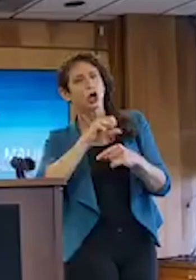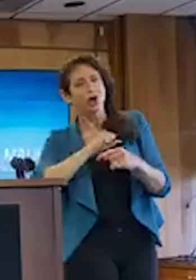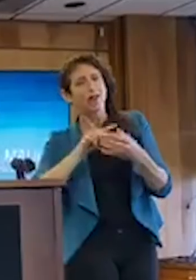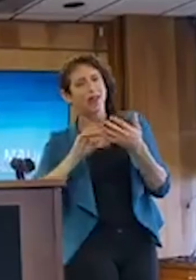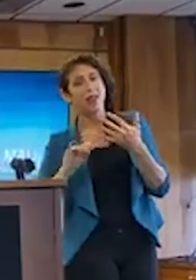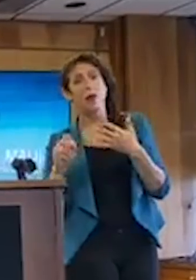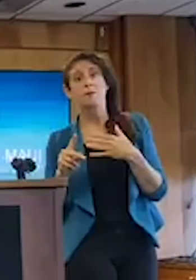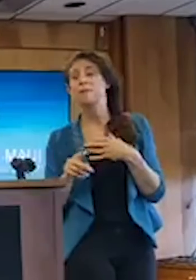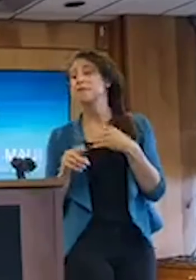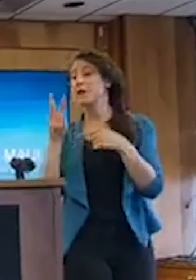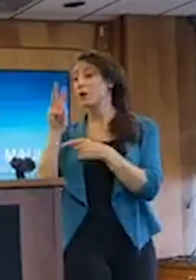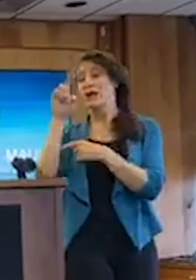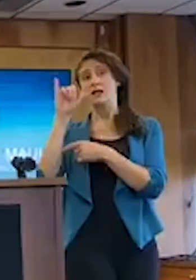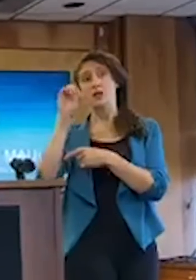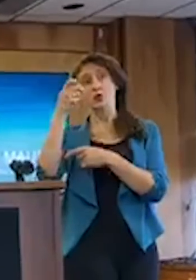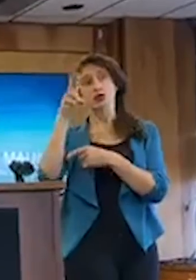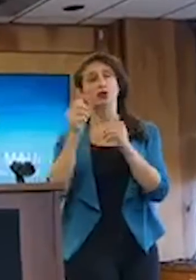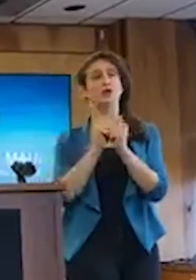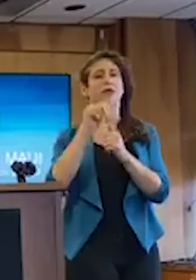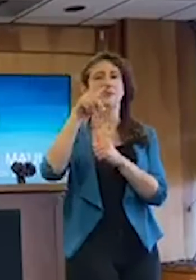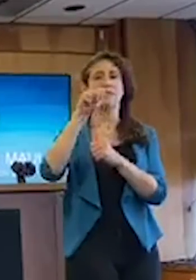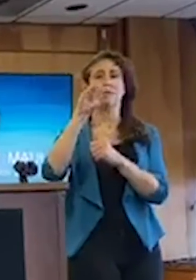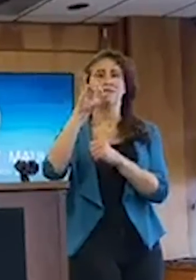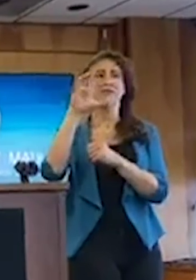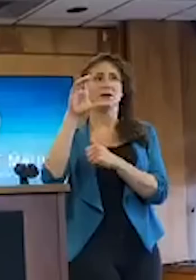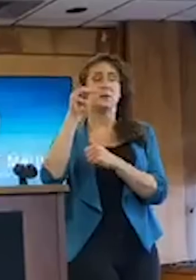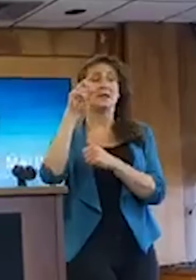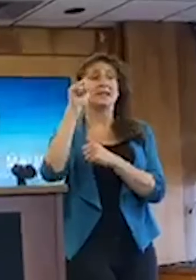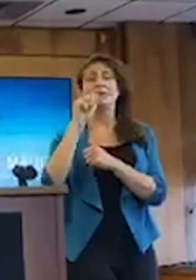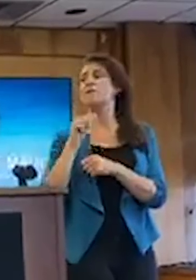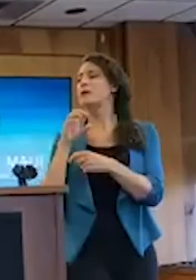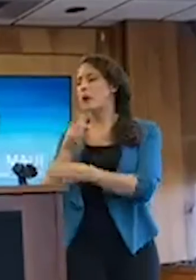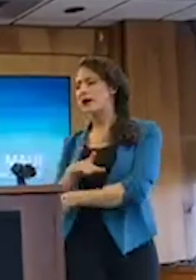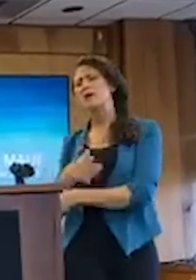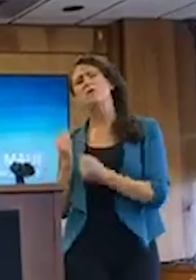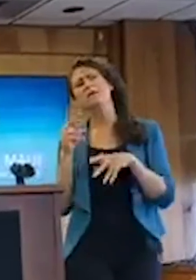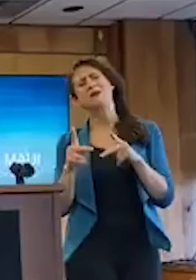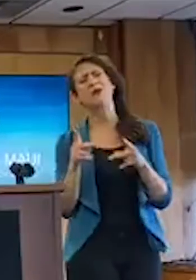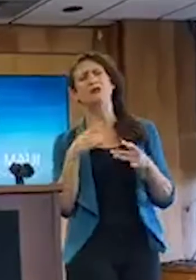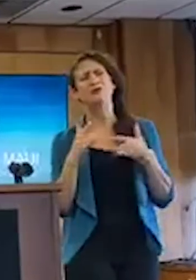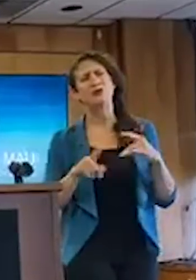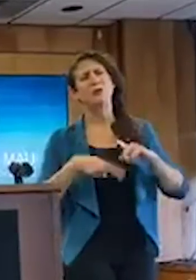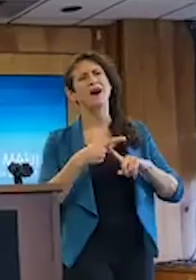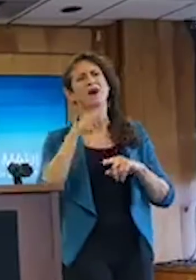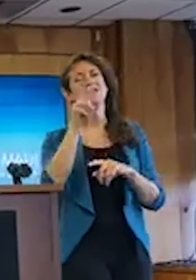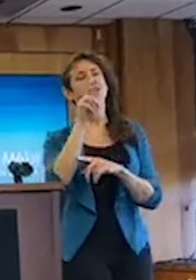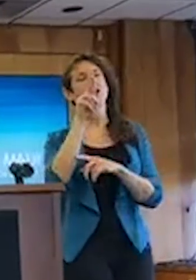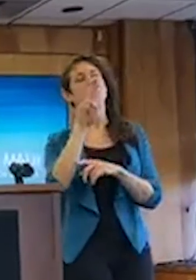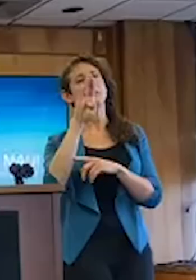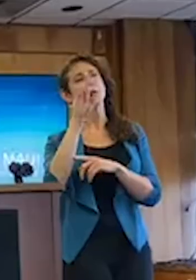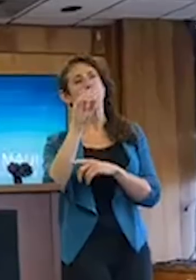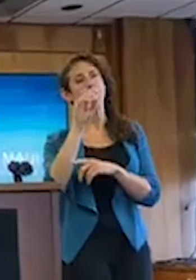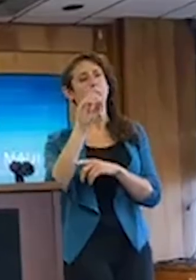Yes, there's been some concern expressed by people in the public about VRBO and Airbnb properties not passing